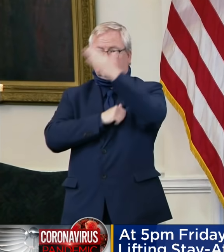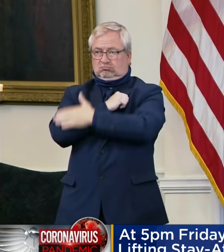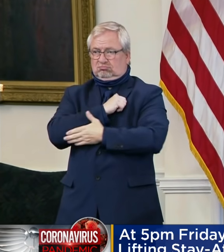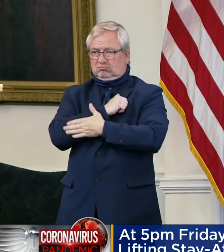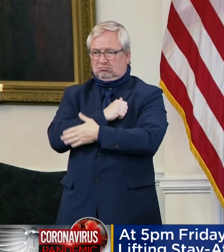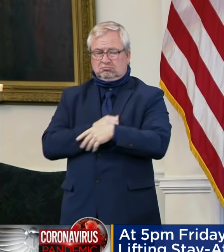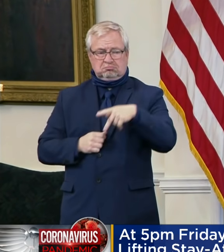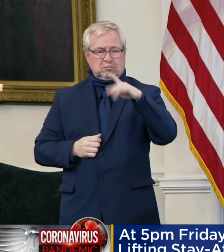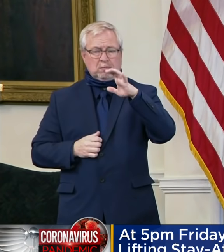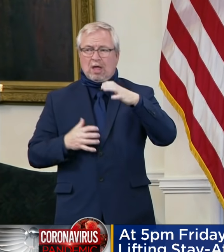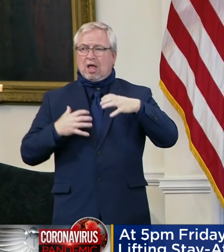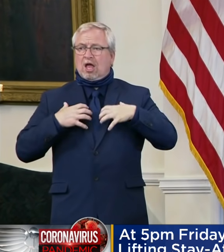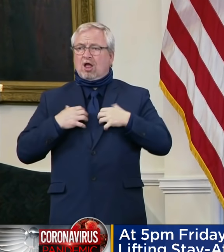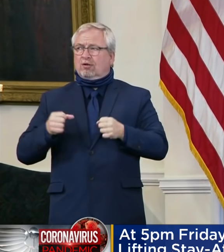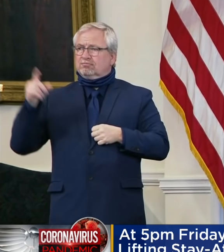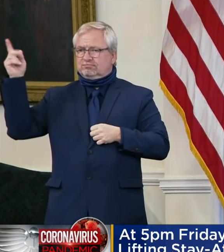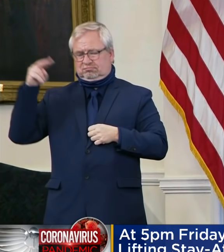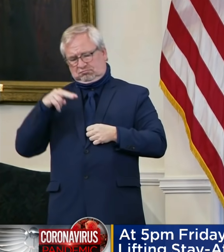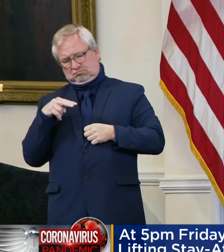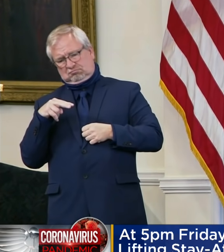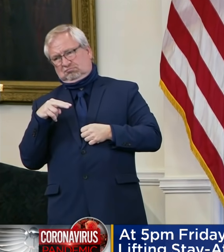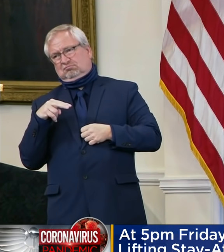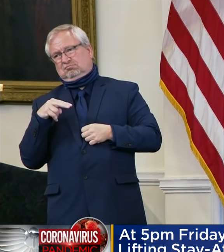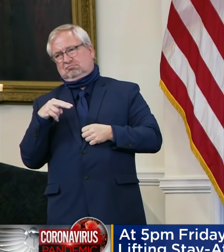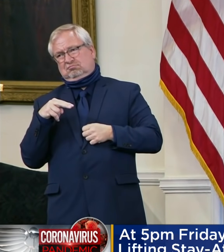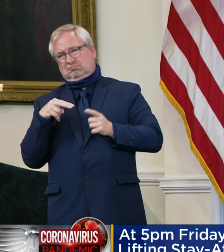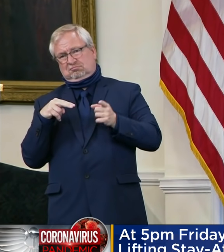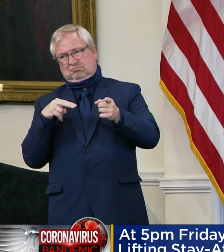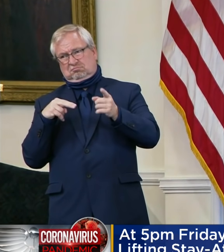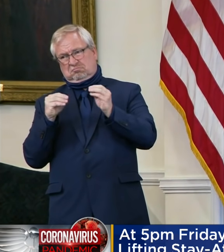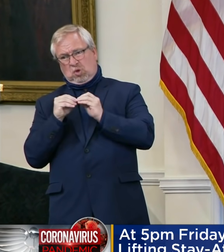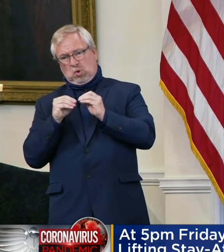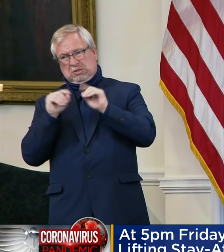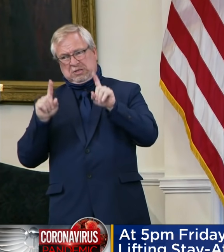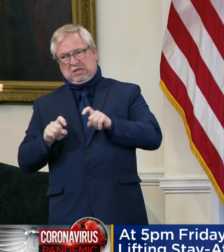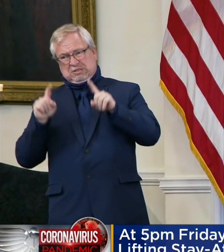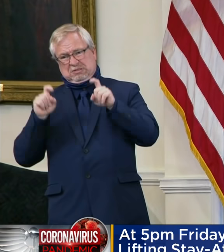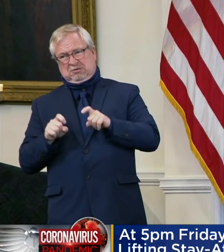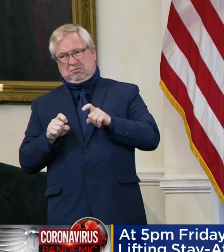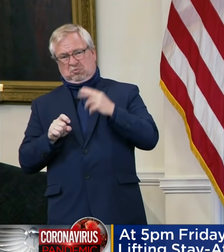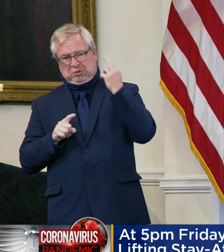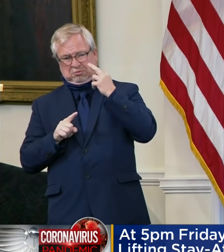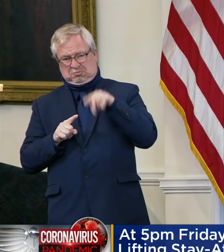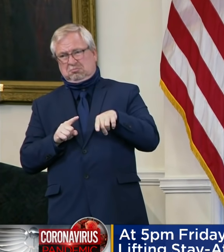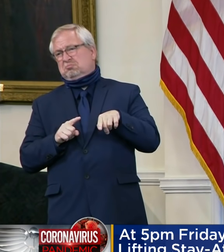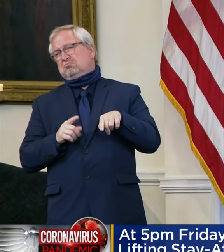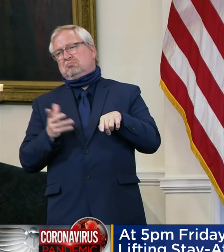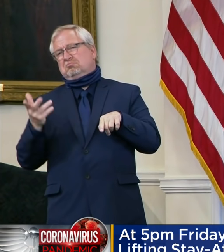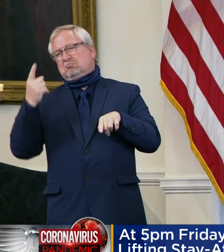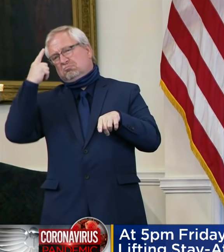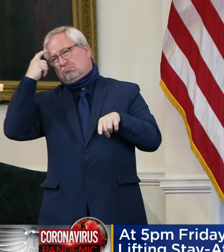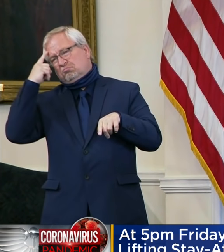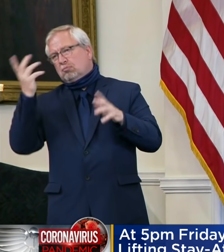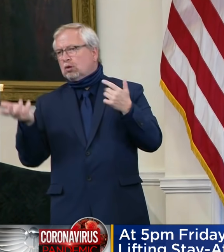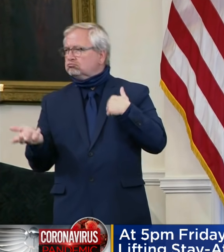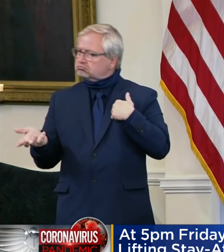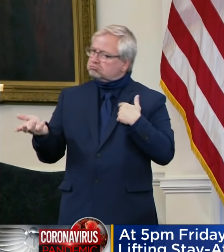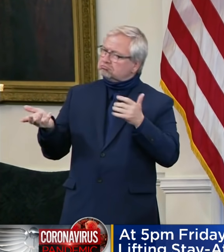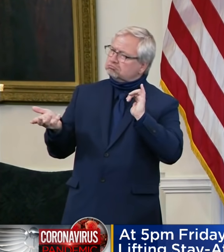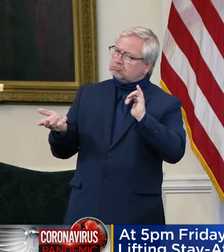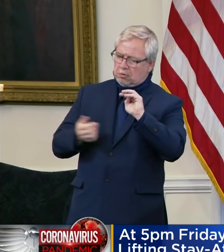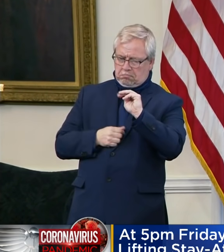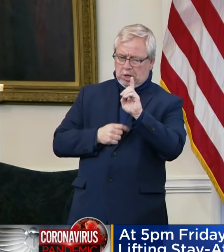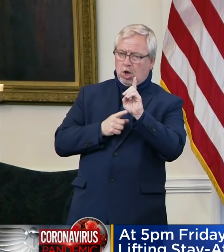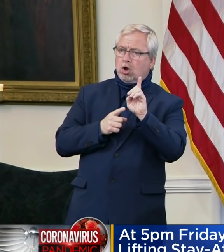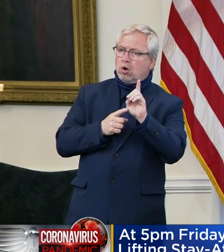the fact that the state's doing more testing. Is there a concern about the fact that Maryland has got a 25-26% positivity rate as we're heading into